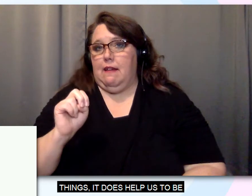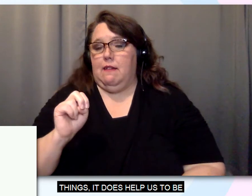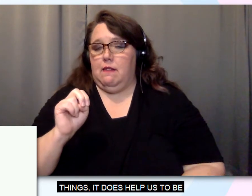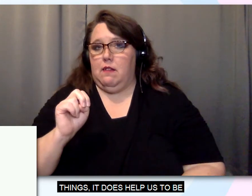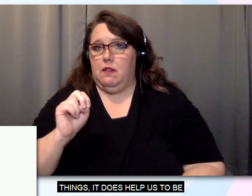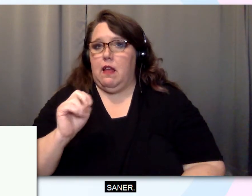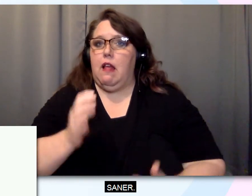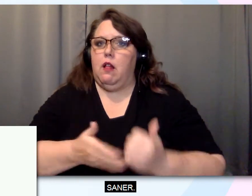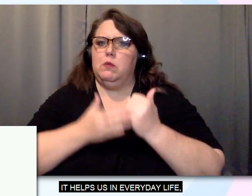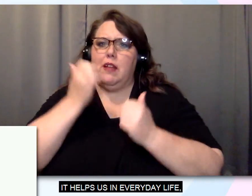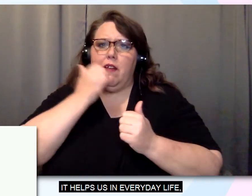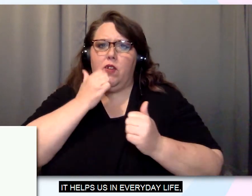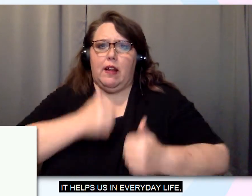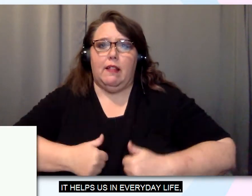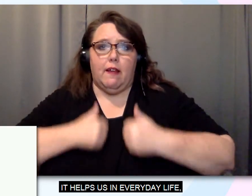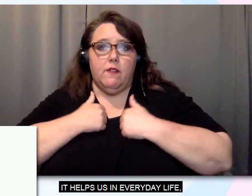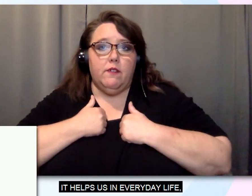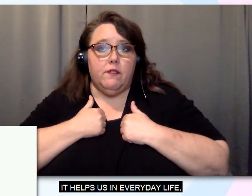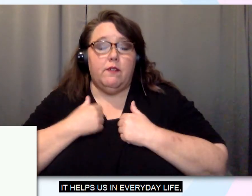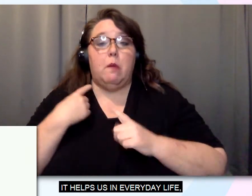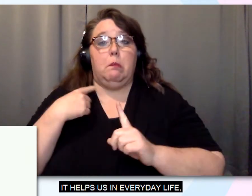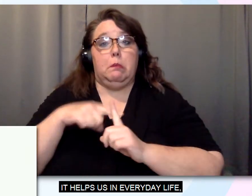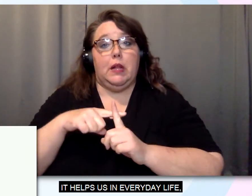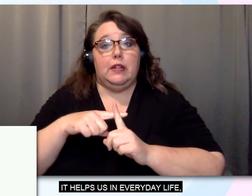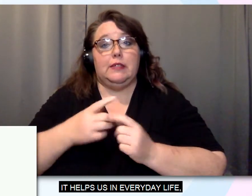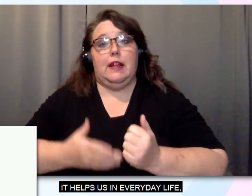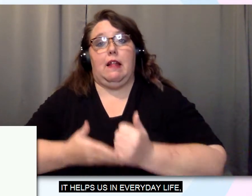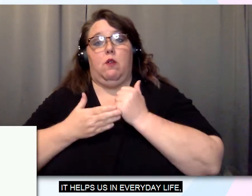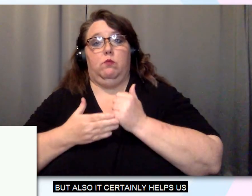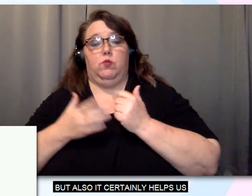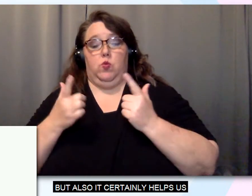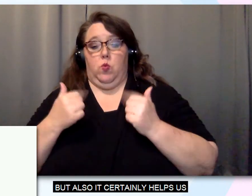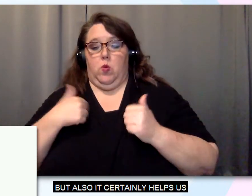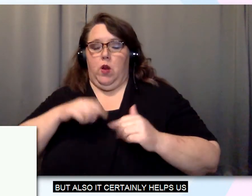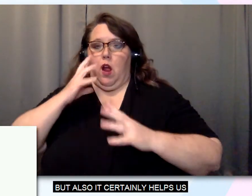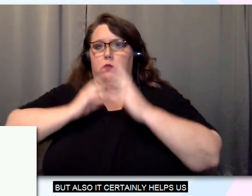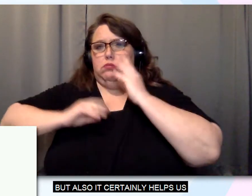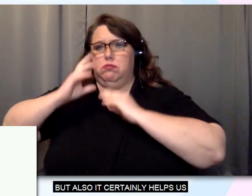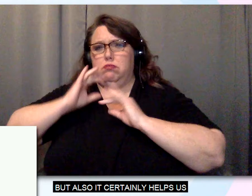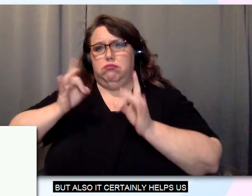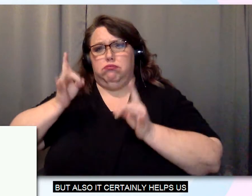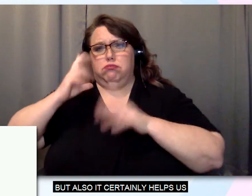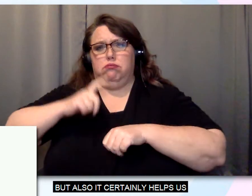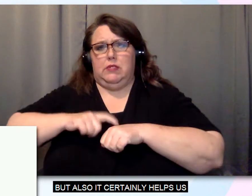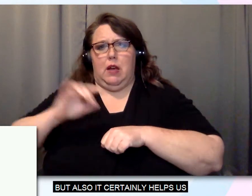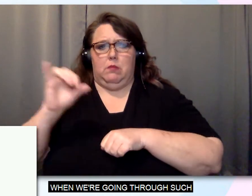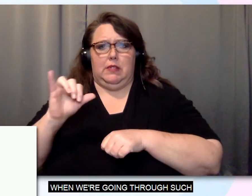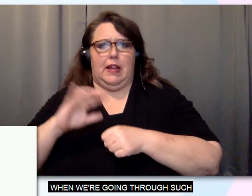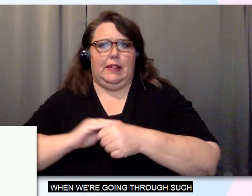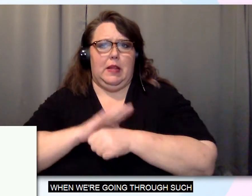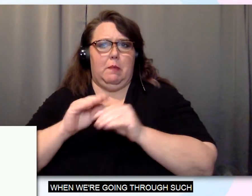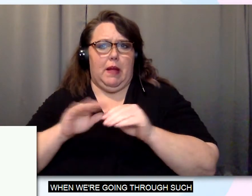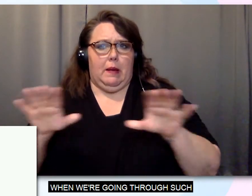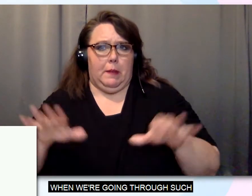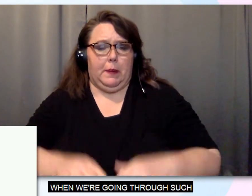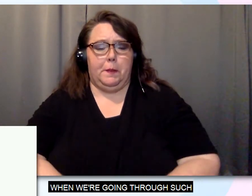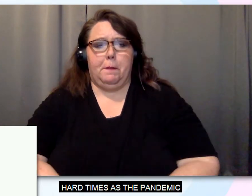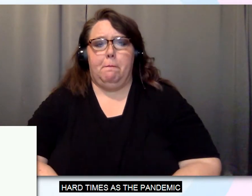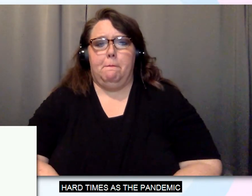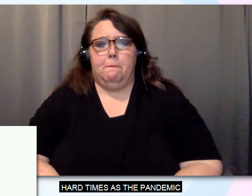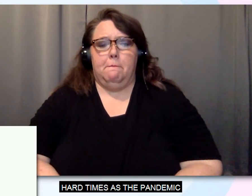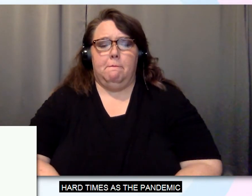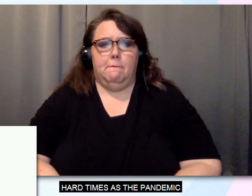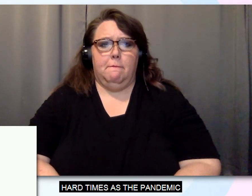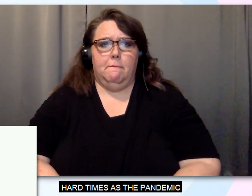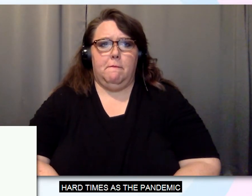saner. It helps us in everyday life. But also it certainly helps us when we're going through such hard times as the